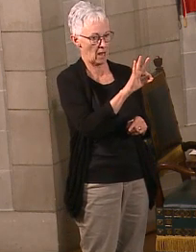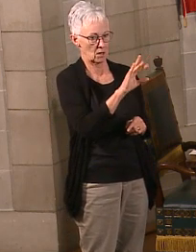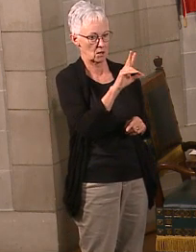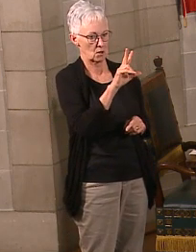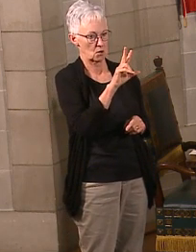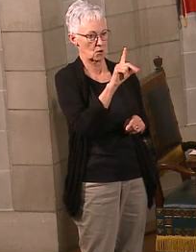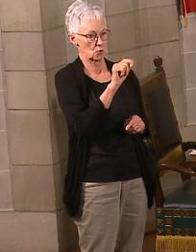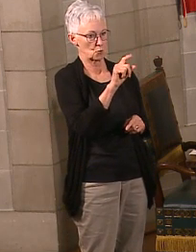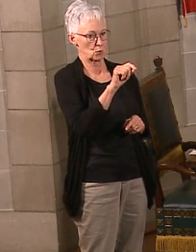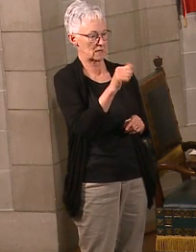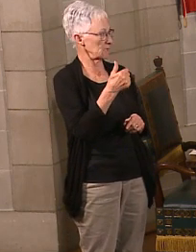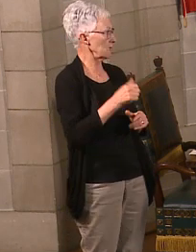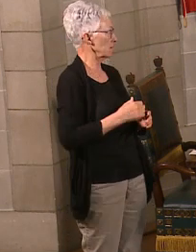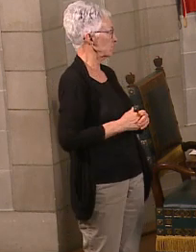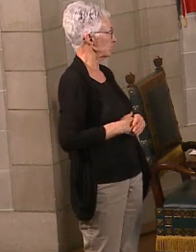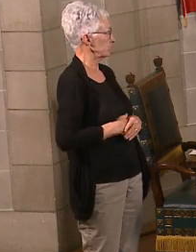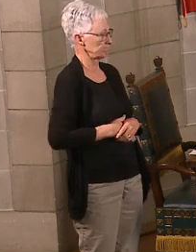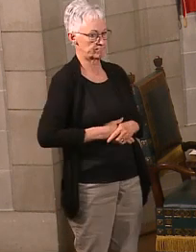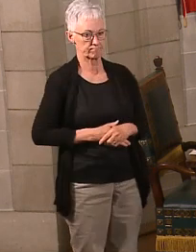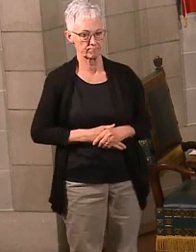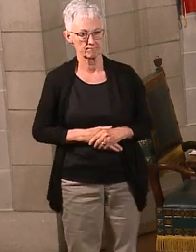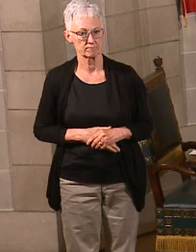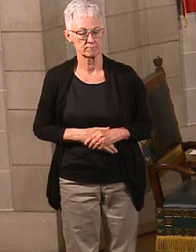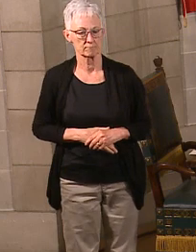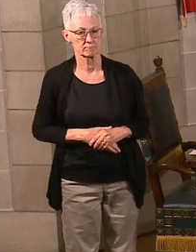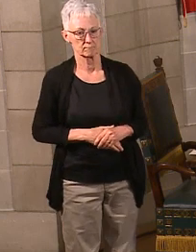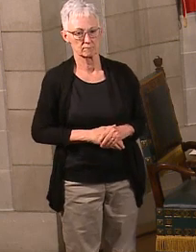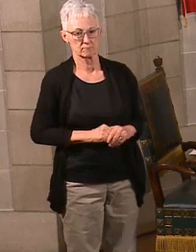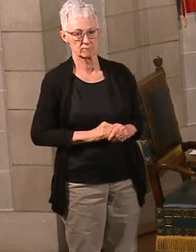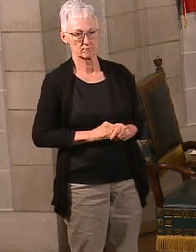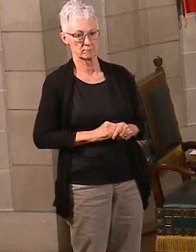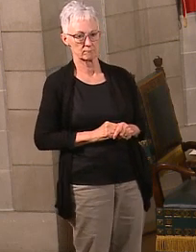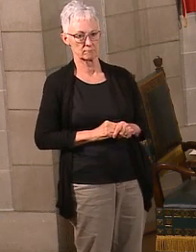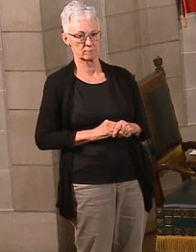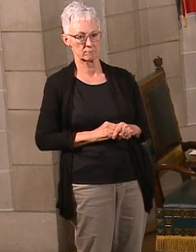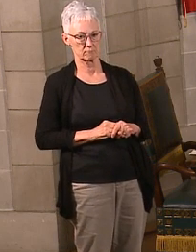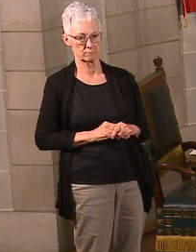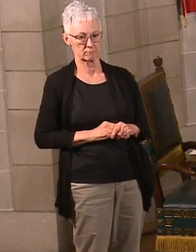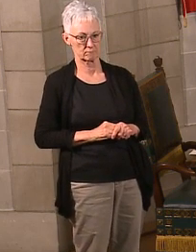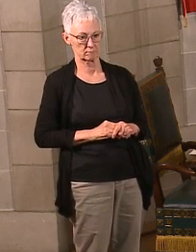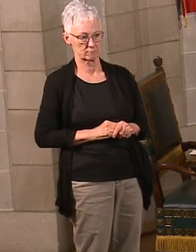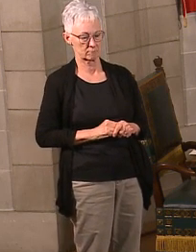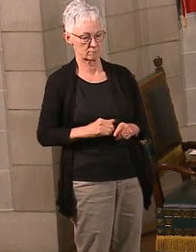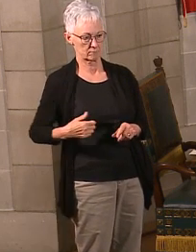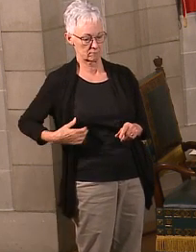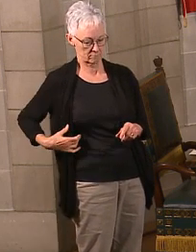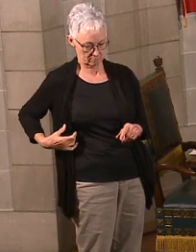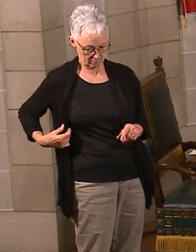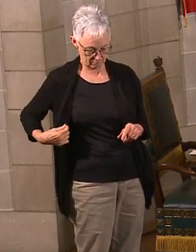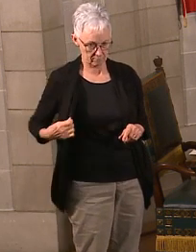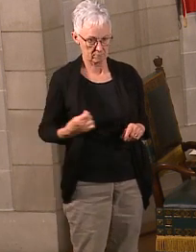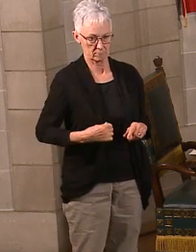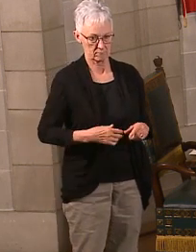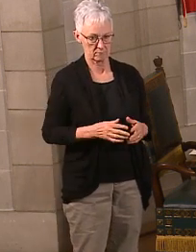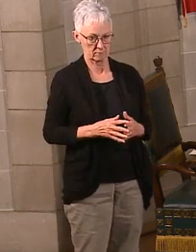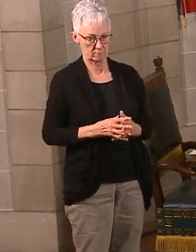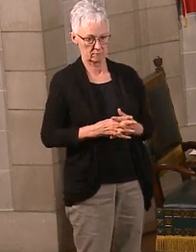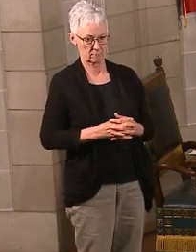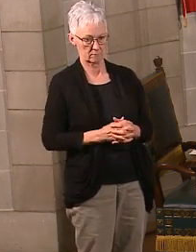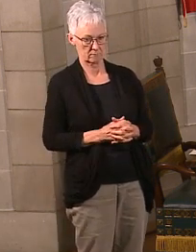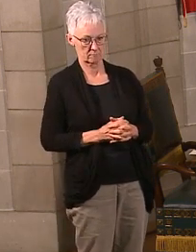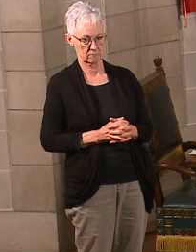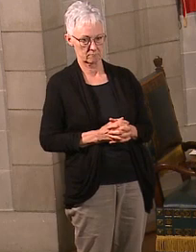Fred, Frank's, Oh, go ahead, Fred. Go ahead. just before this news conference began, the ACLU announced that they had